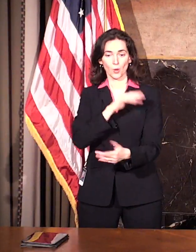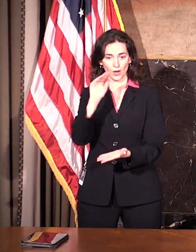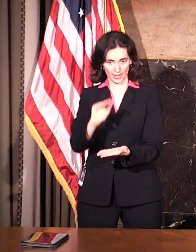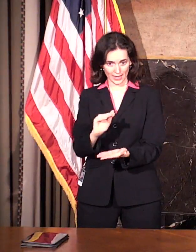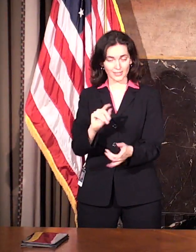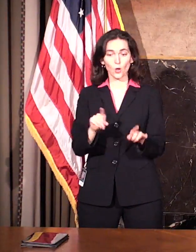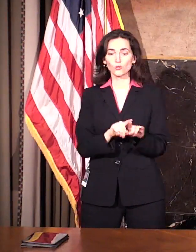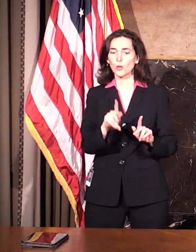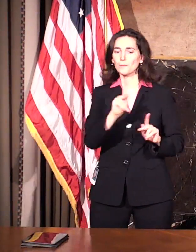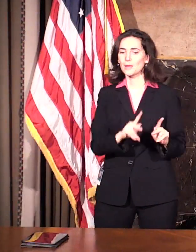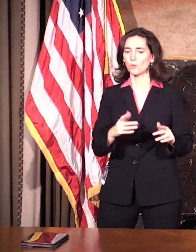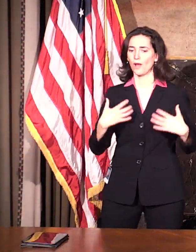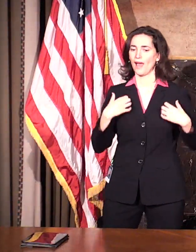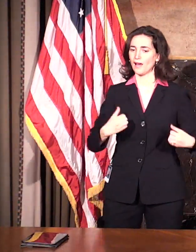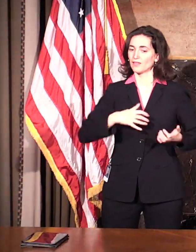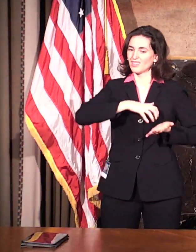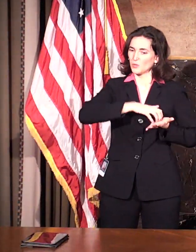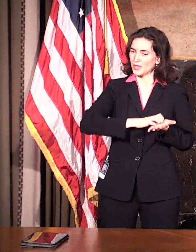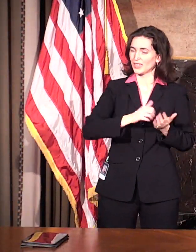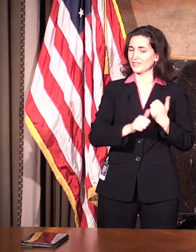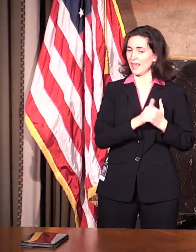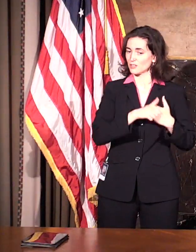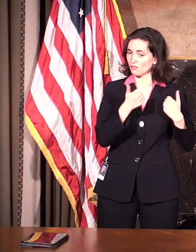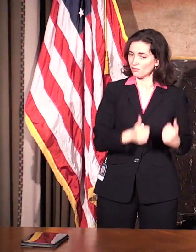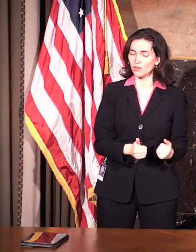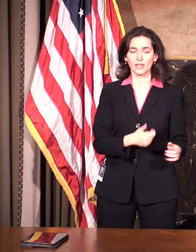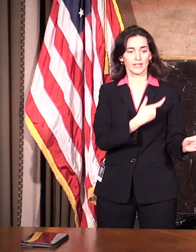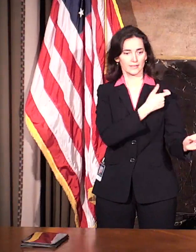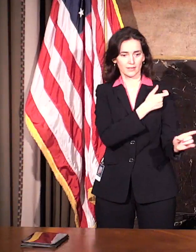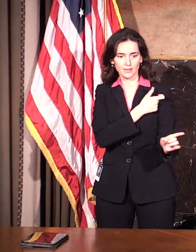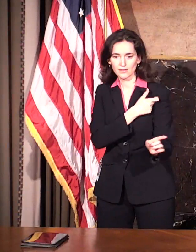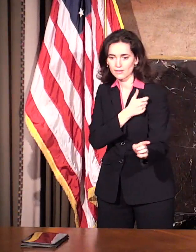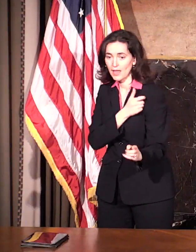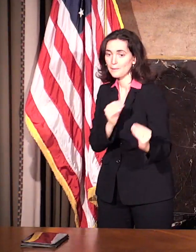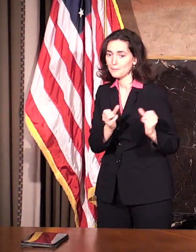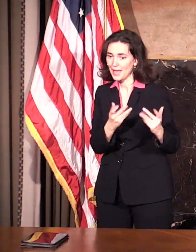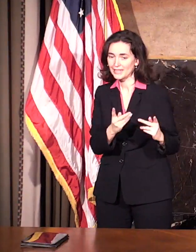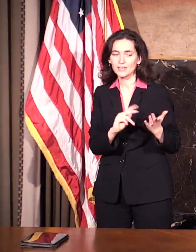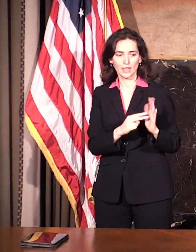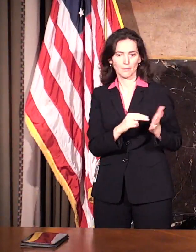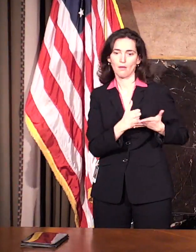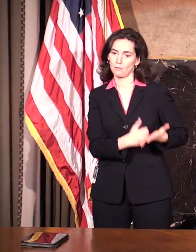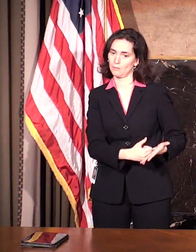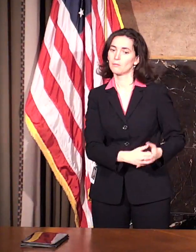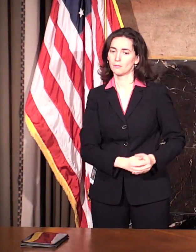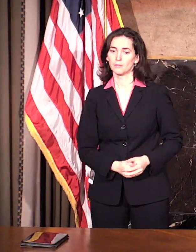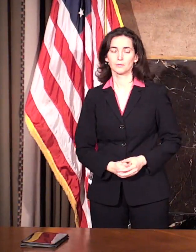the people more likely to suffer complications. Yep, and last question. Yeah.